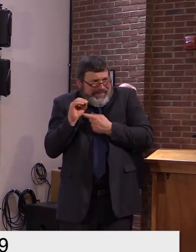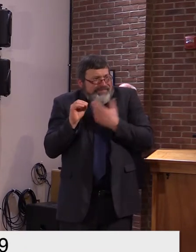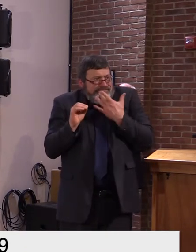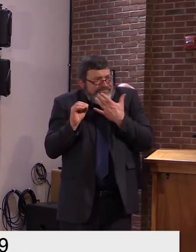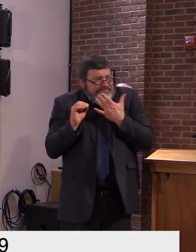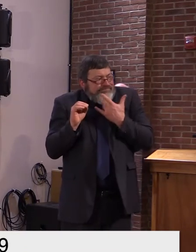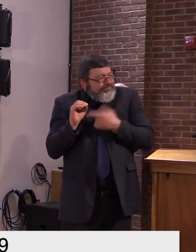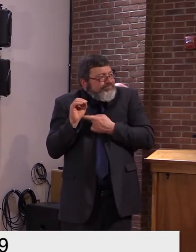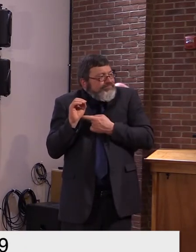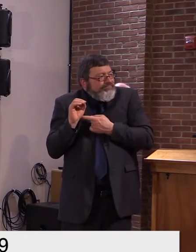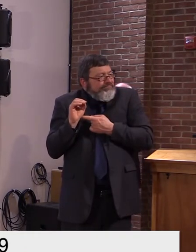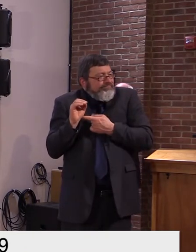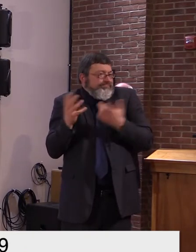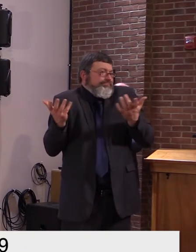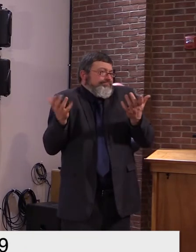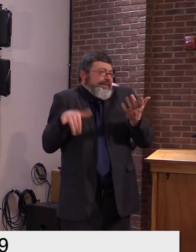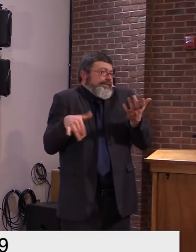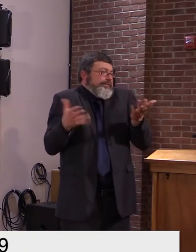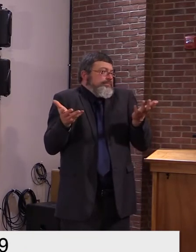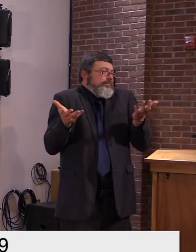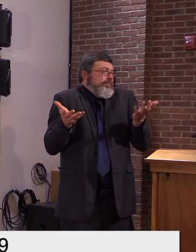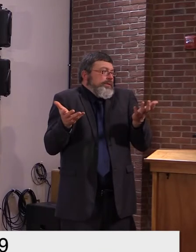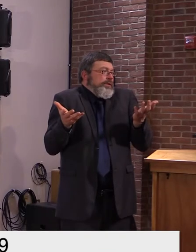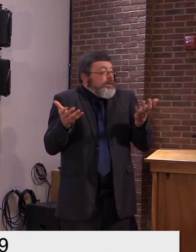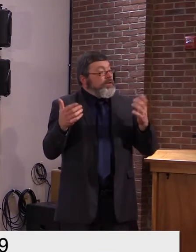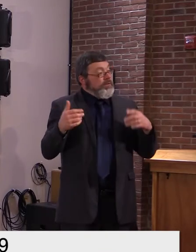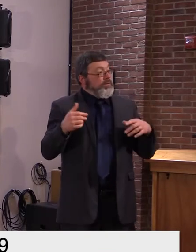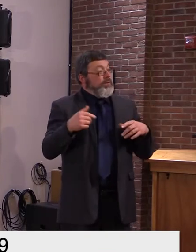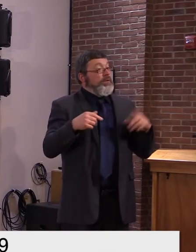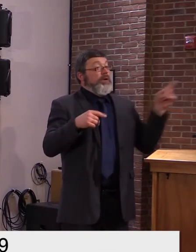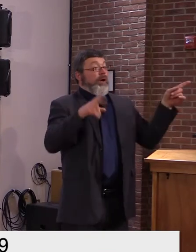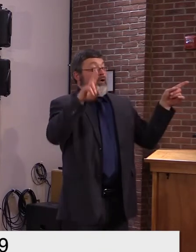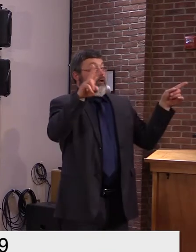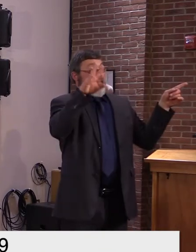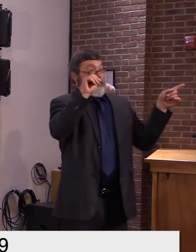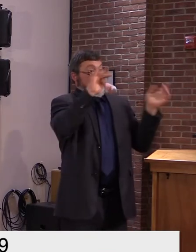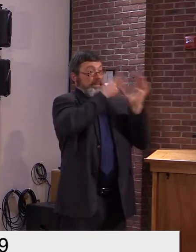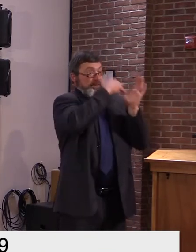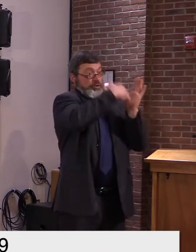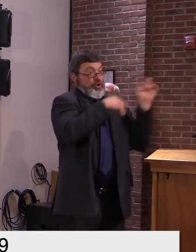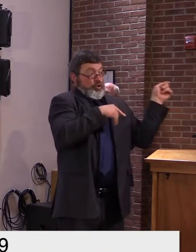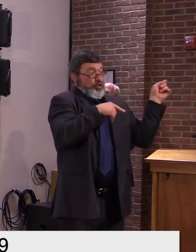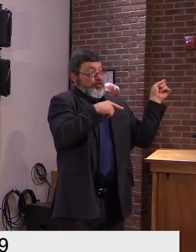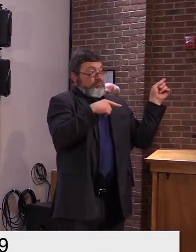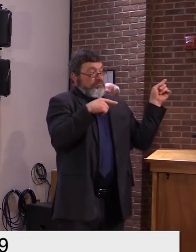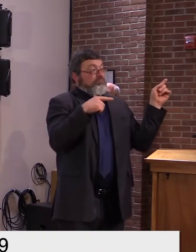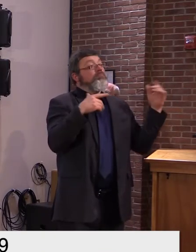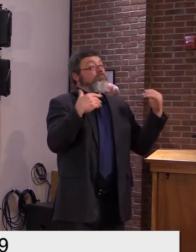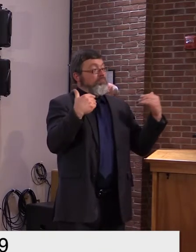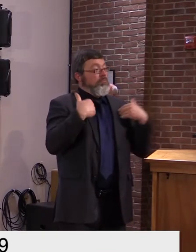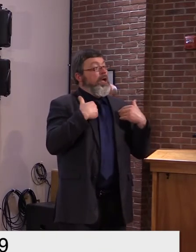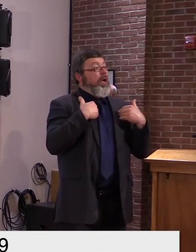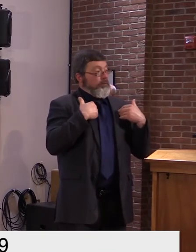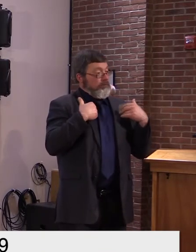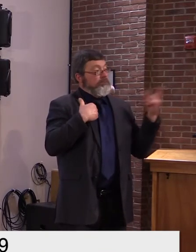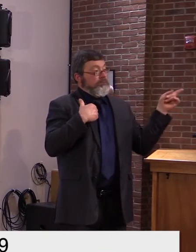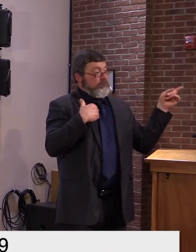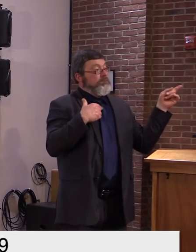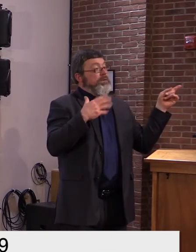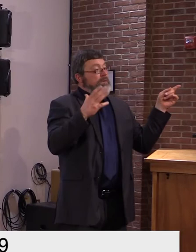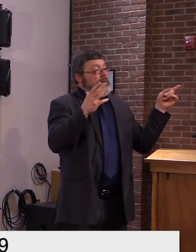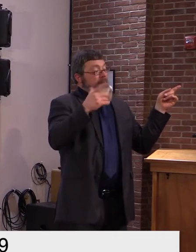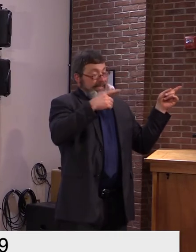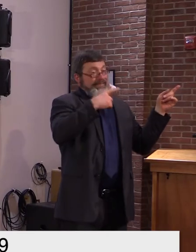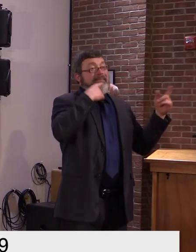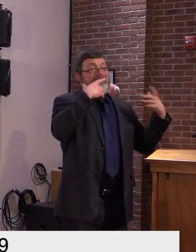Working with colleagues at UVM Medical Center, they put out a statement about it that I thought was quite balanced, acknowledging the issues with it